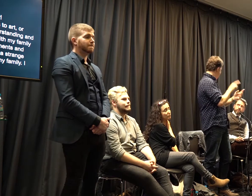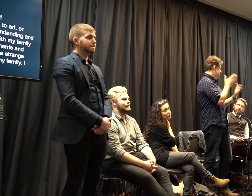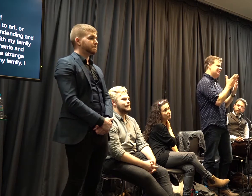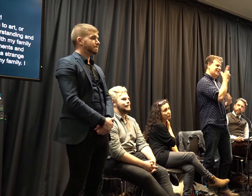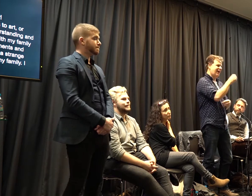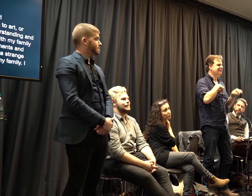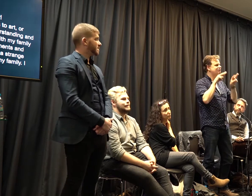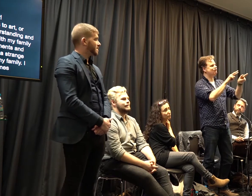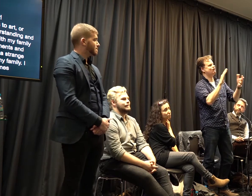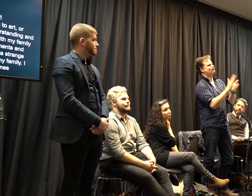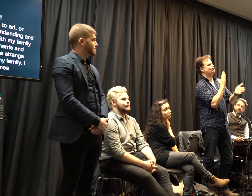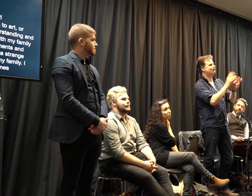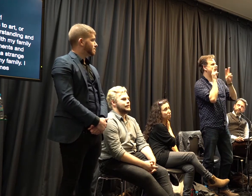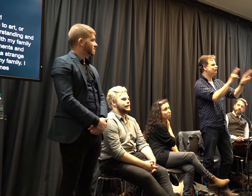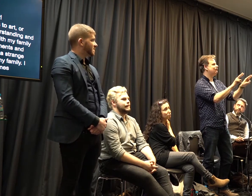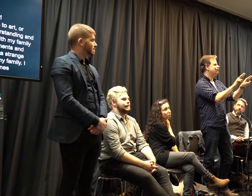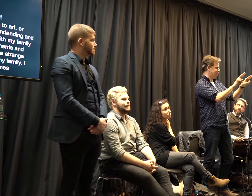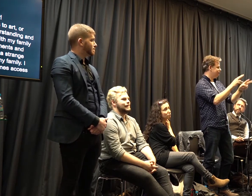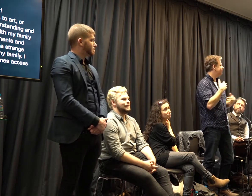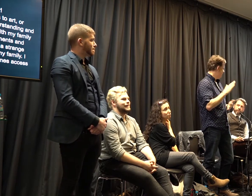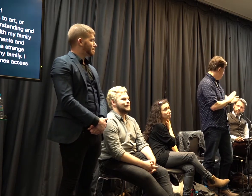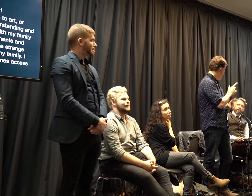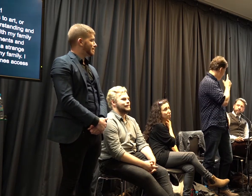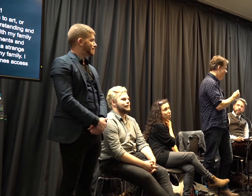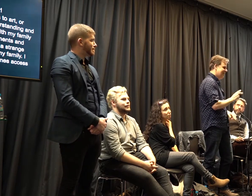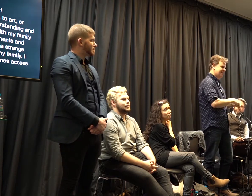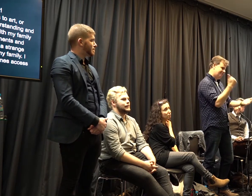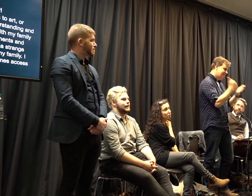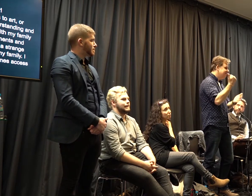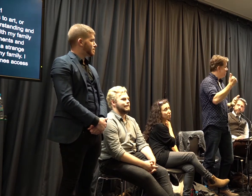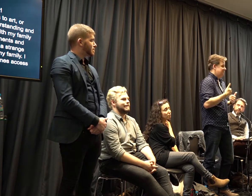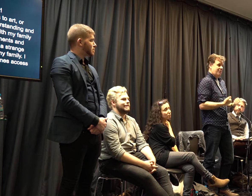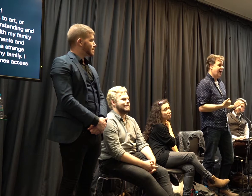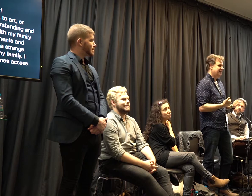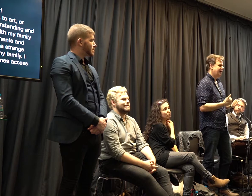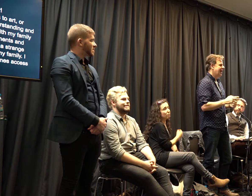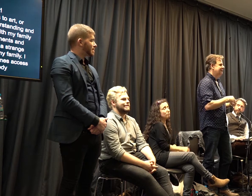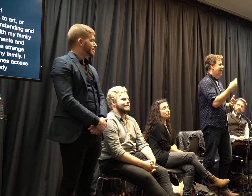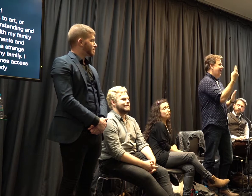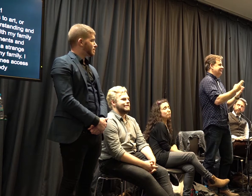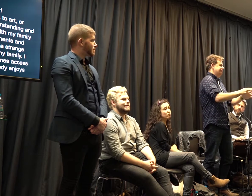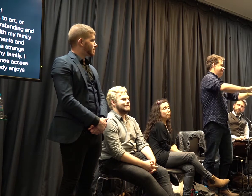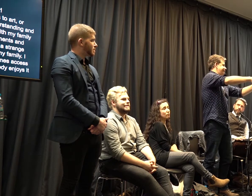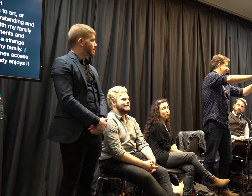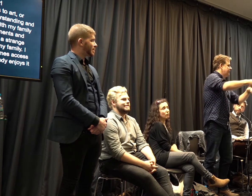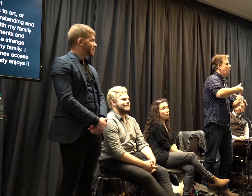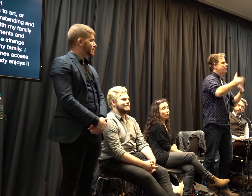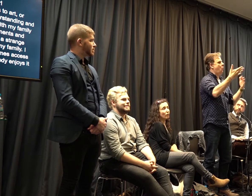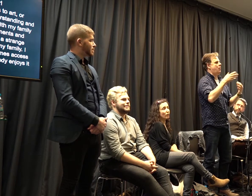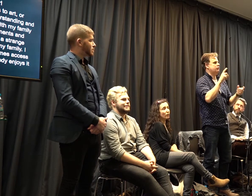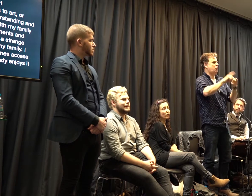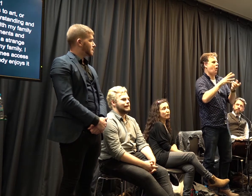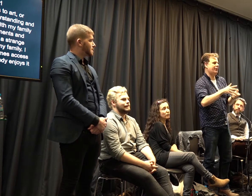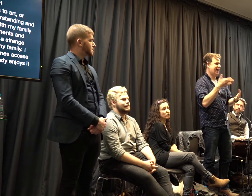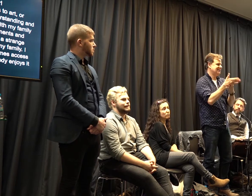Sometimes access is done in a very artful manner and everybody enjoys it in the same way. And if it's done properly, it's